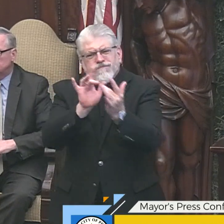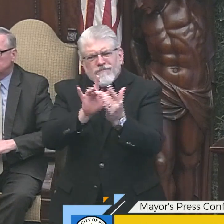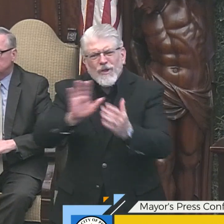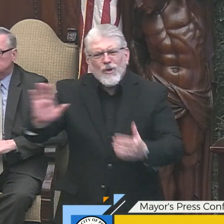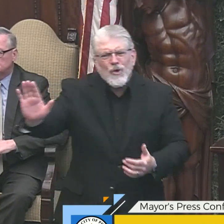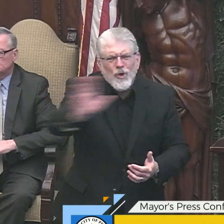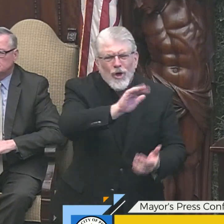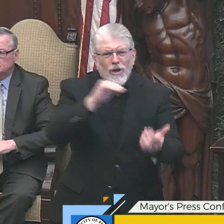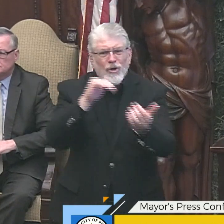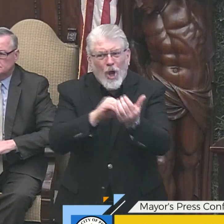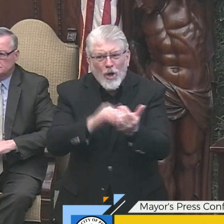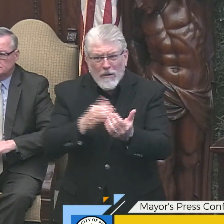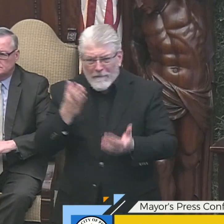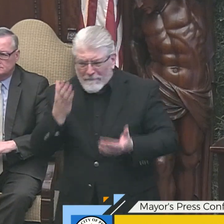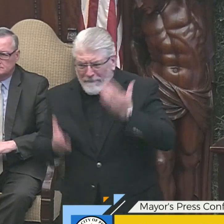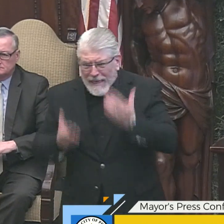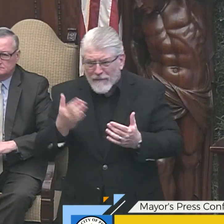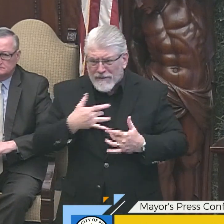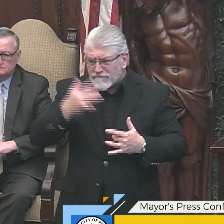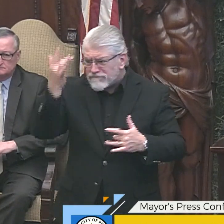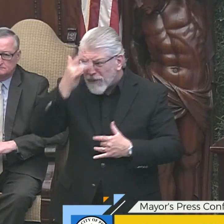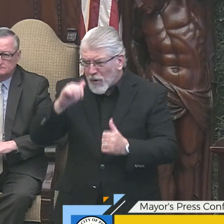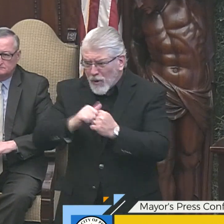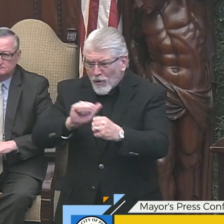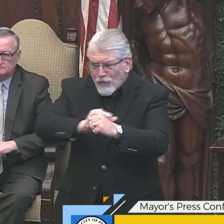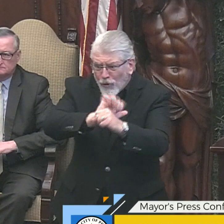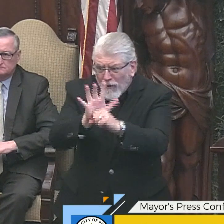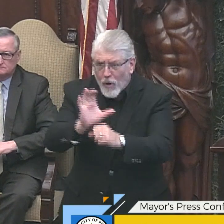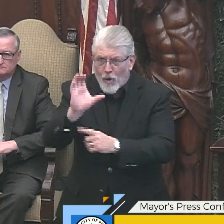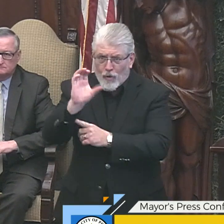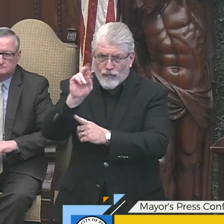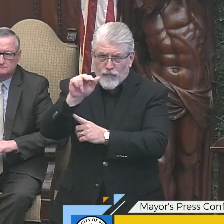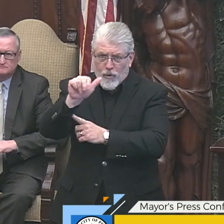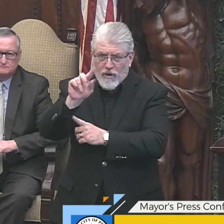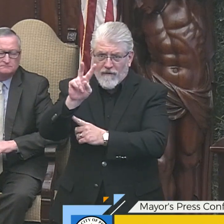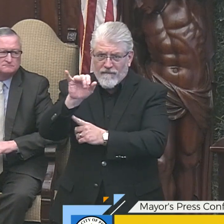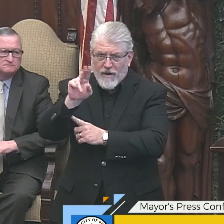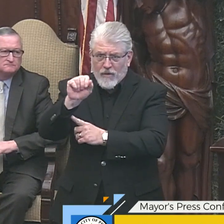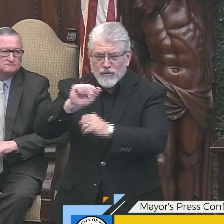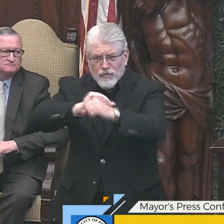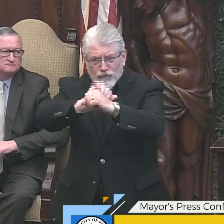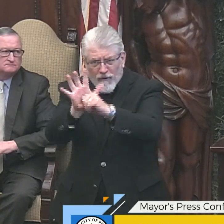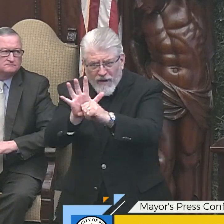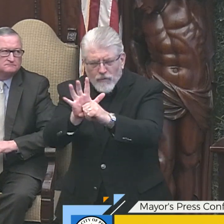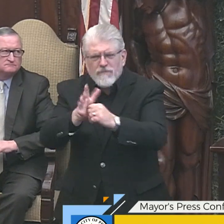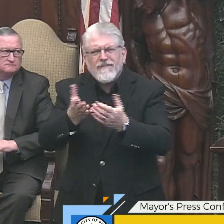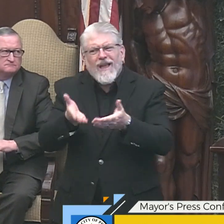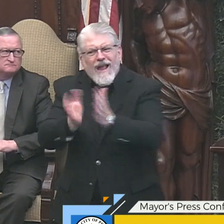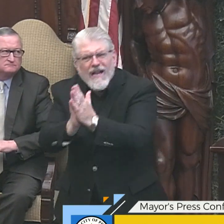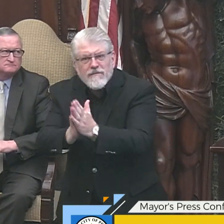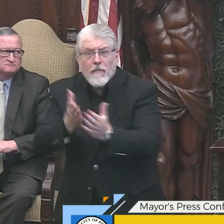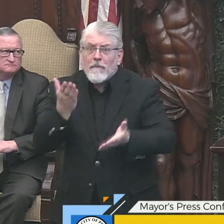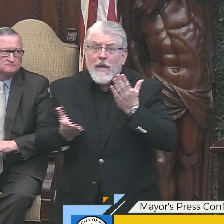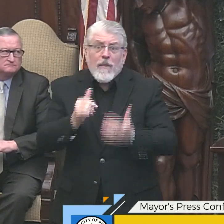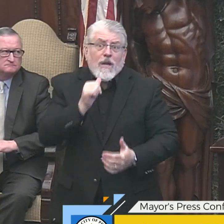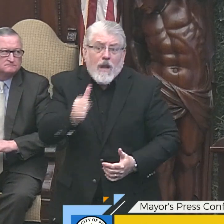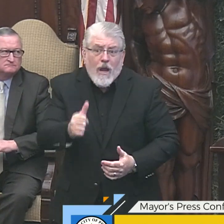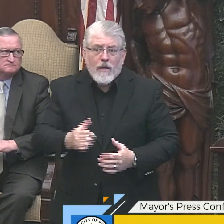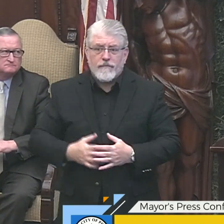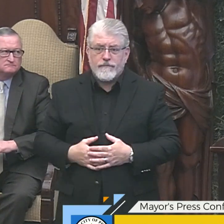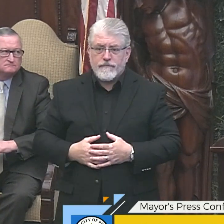the COVID-19 infection. And just to reiterate what we said before, the two most common symptoms are fever and a dry